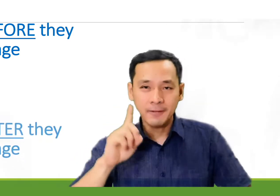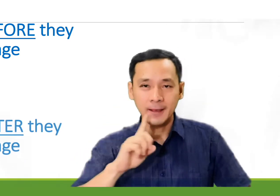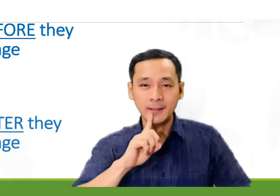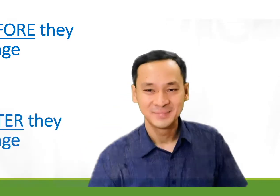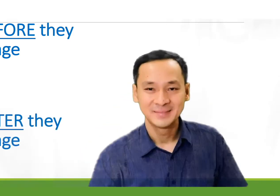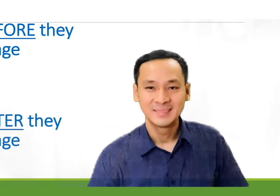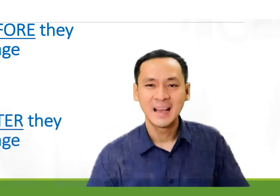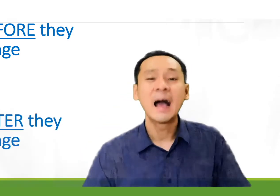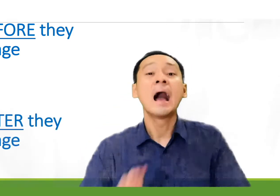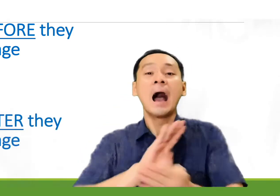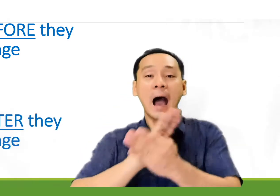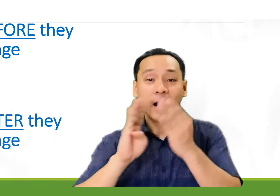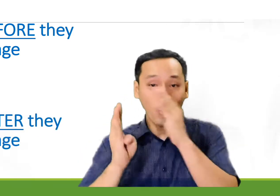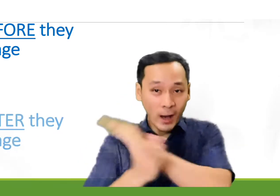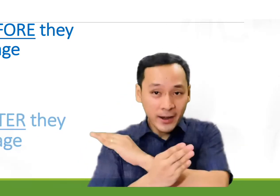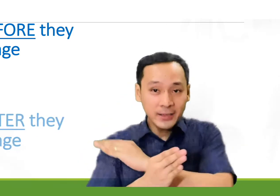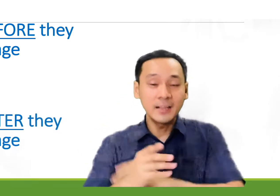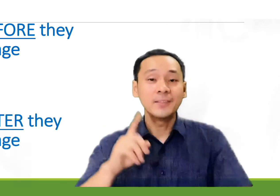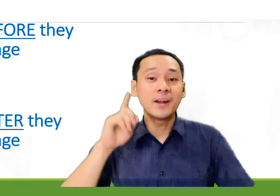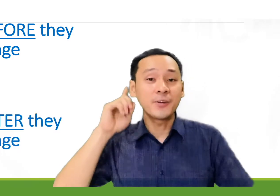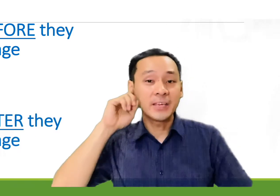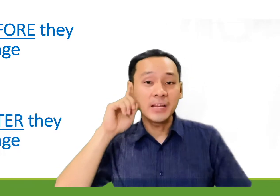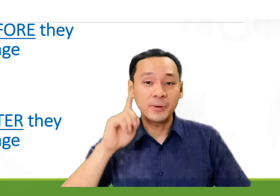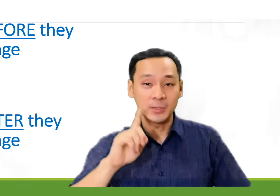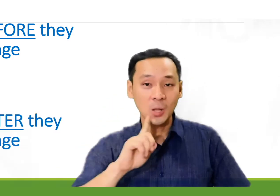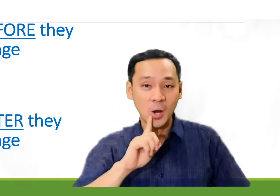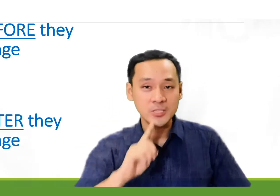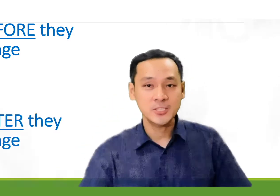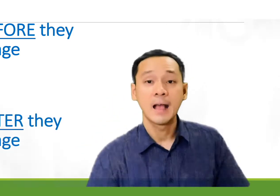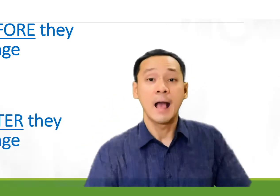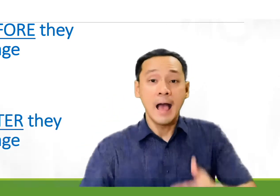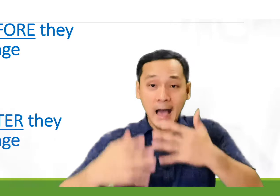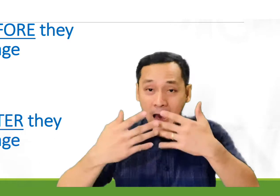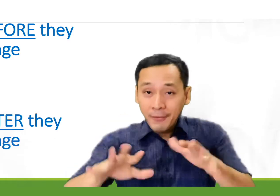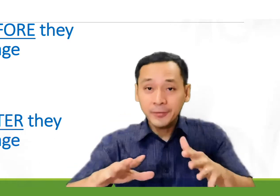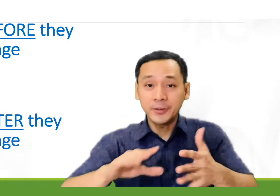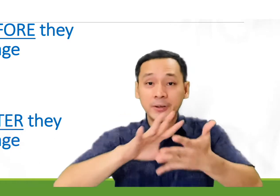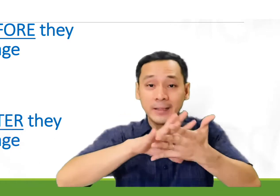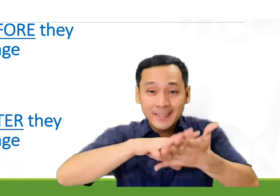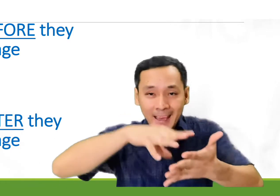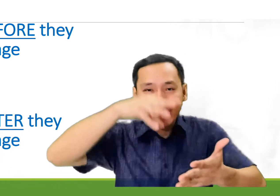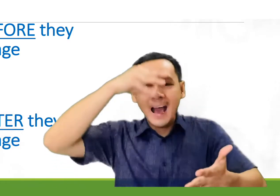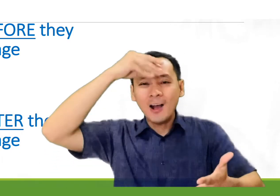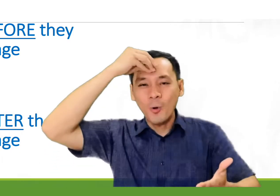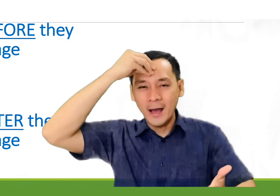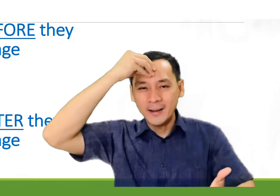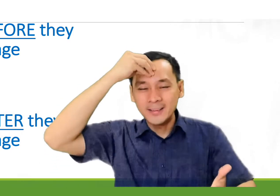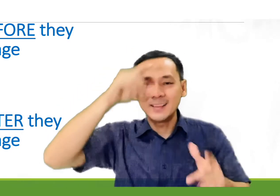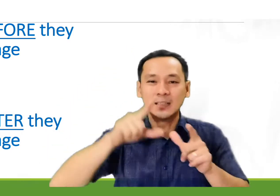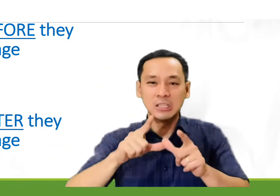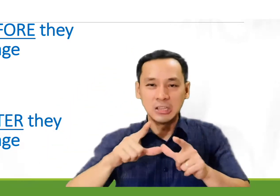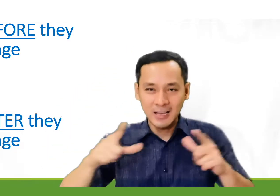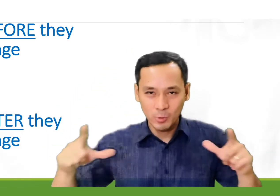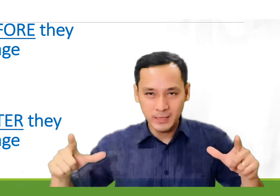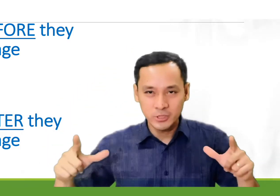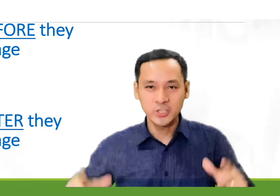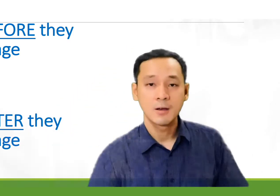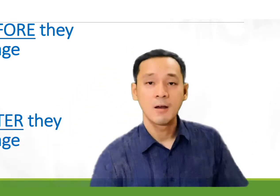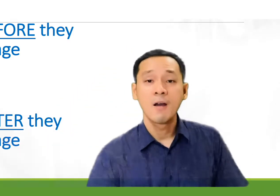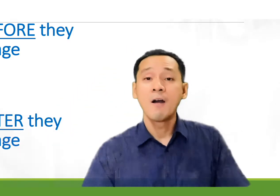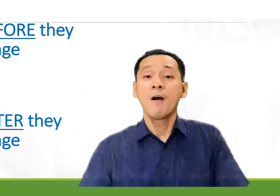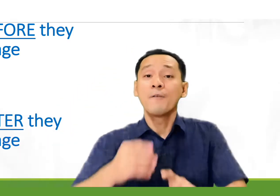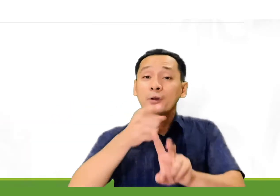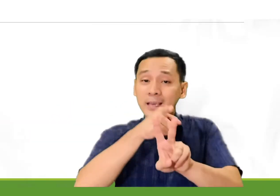post-lingually deafened acquired their hearing loss after they acquired